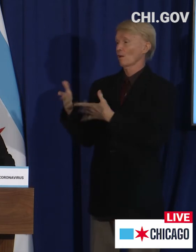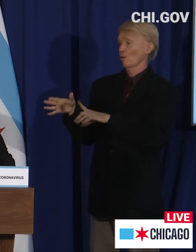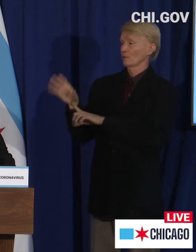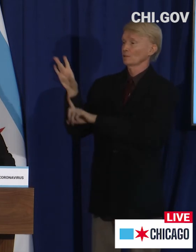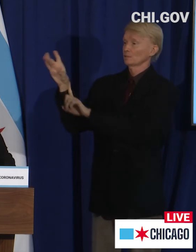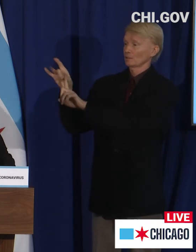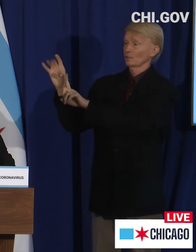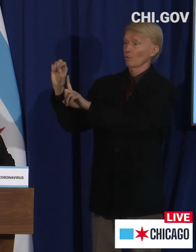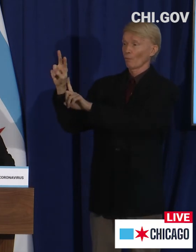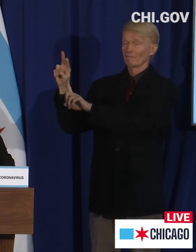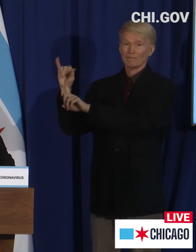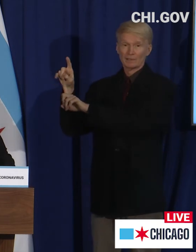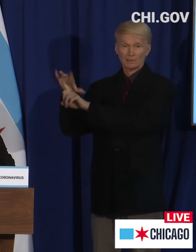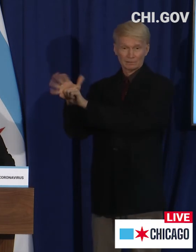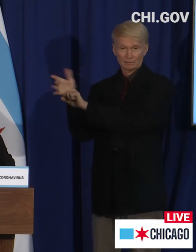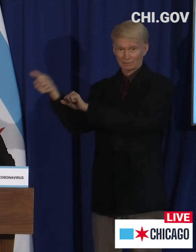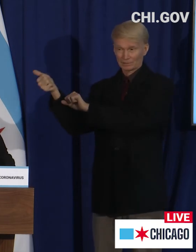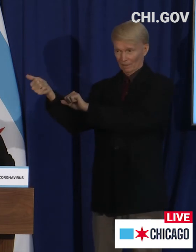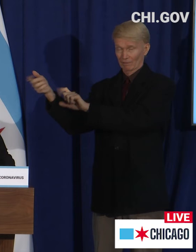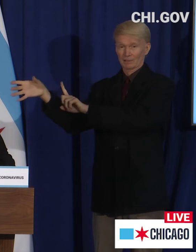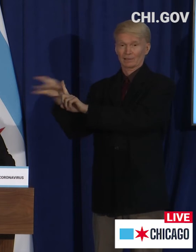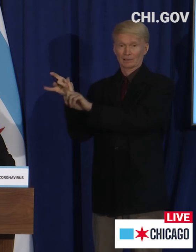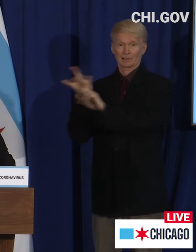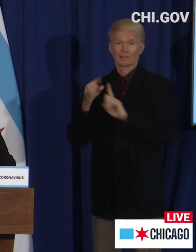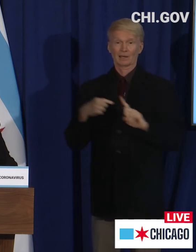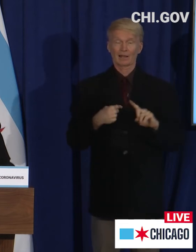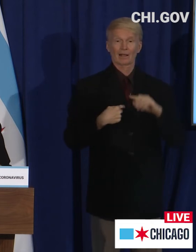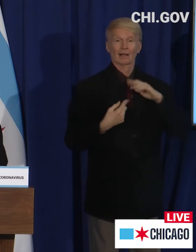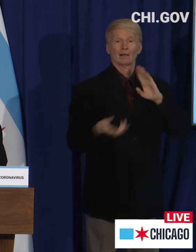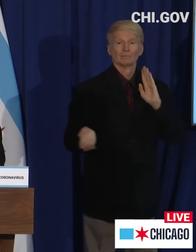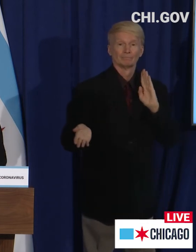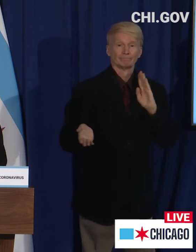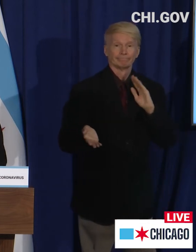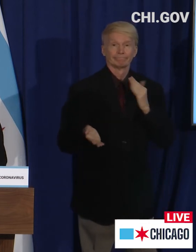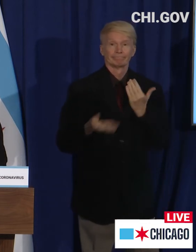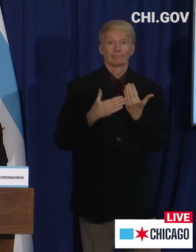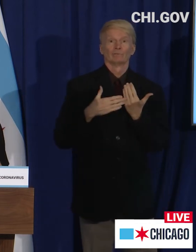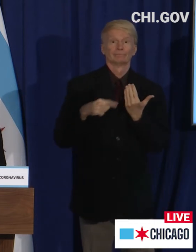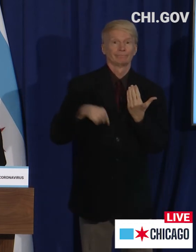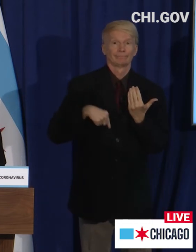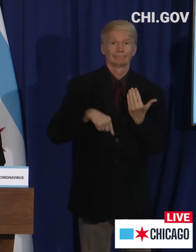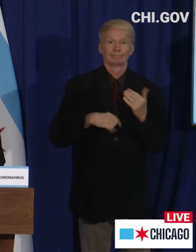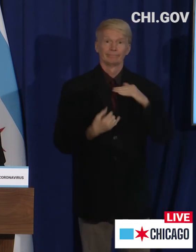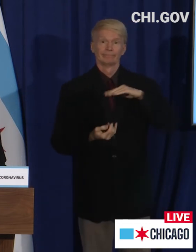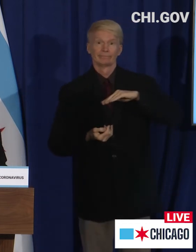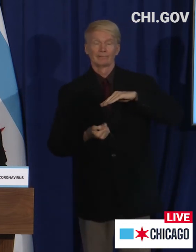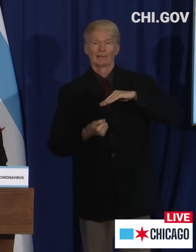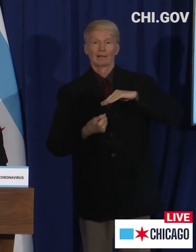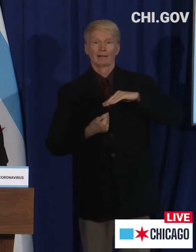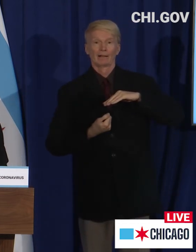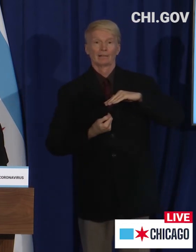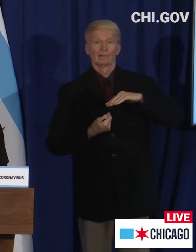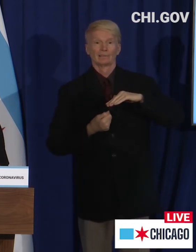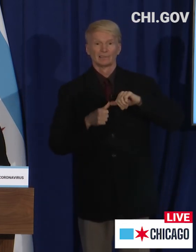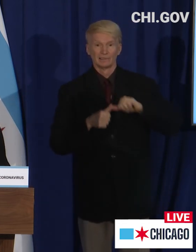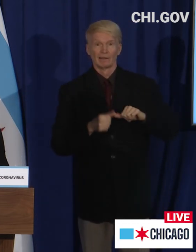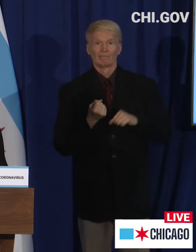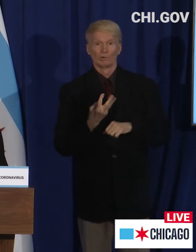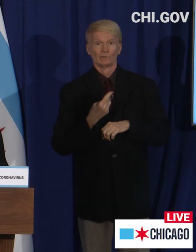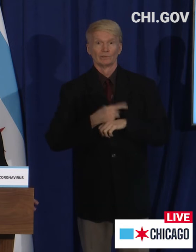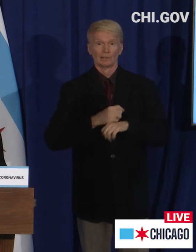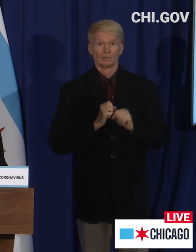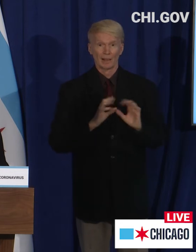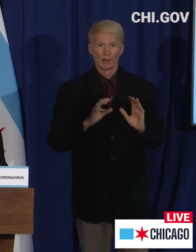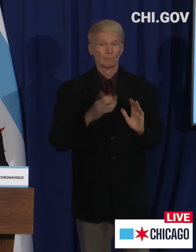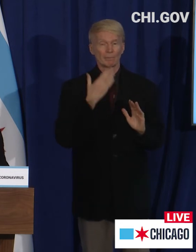COVID and you're quarantining, the more you can do to try to separate yourself from others in your household,